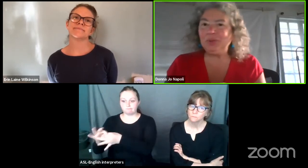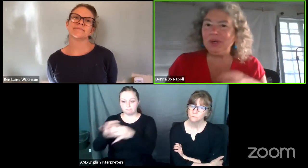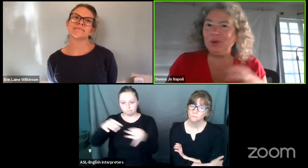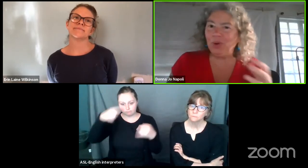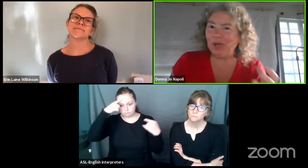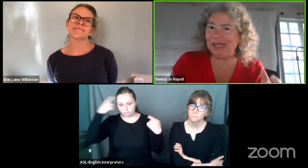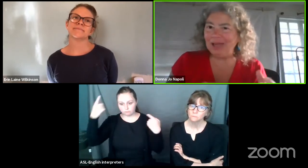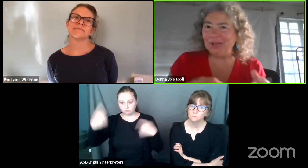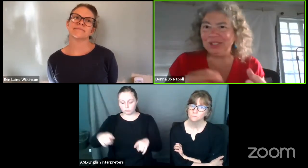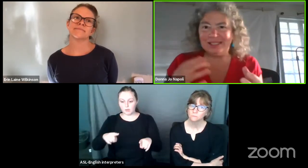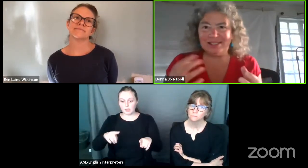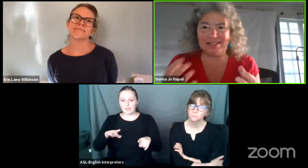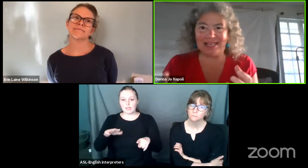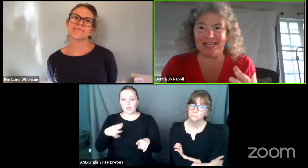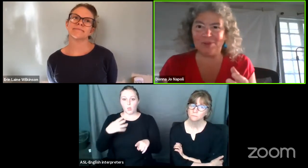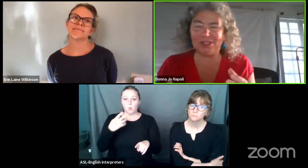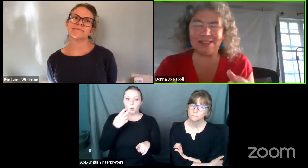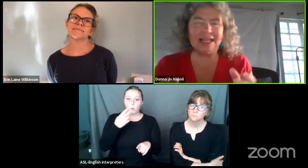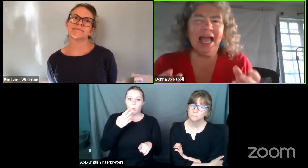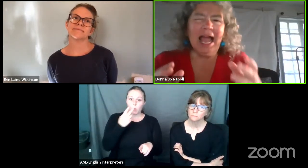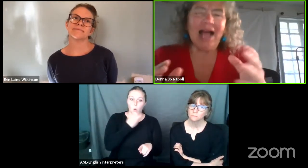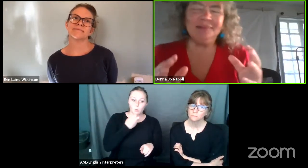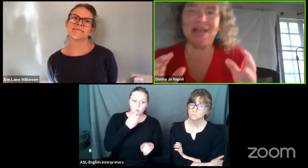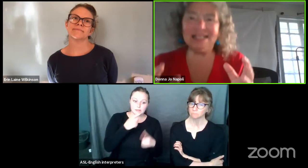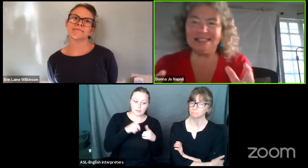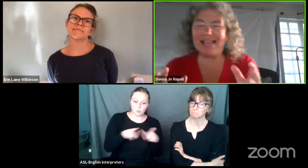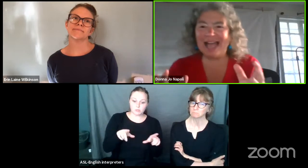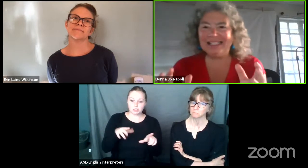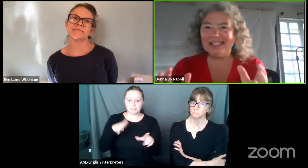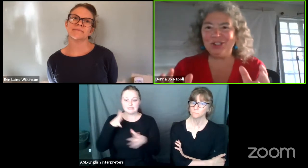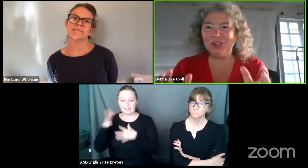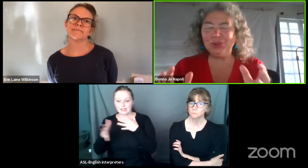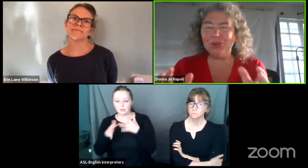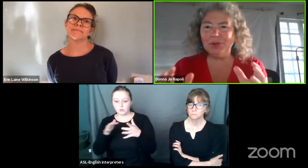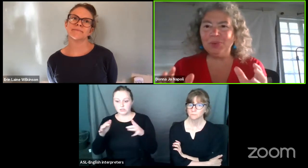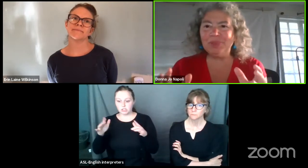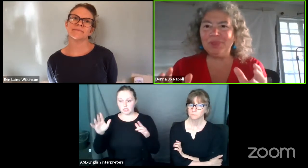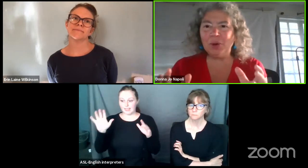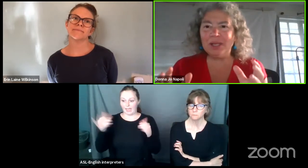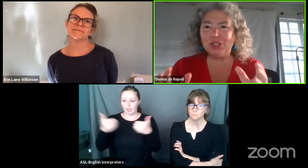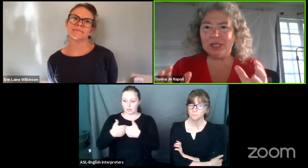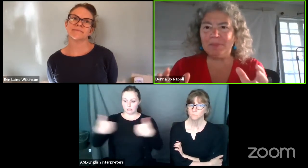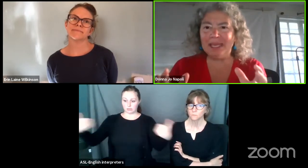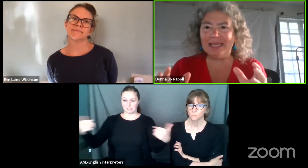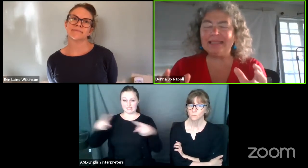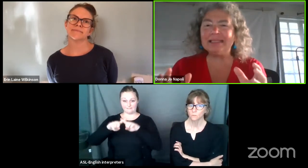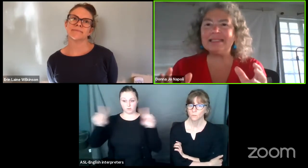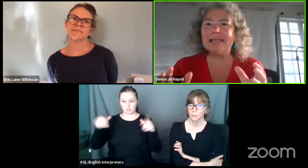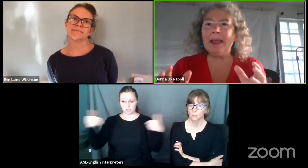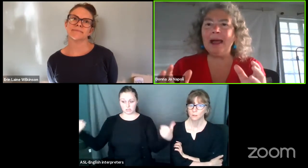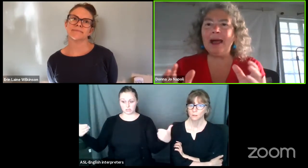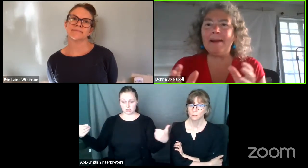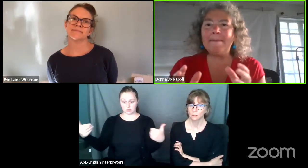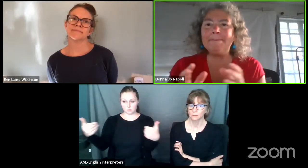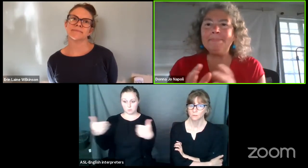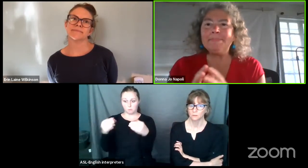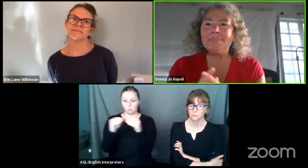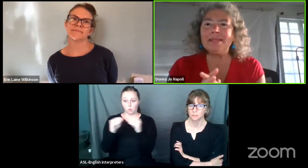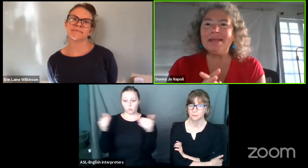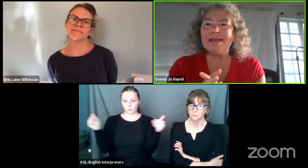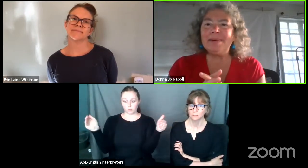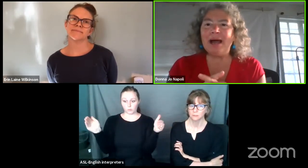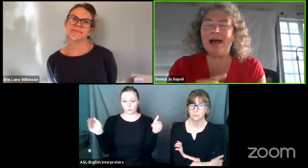distance between oral languages and sign languages? I'm not exactly sure what the question means,